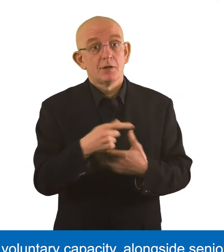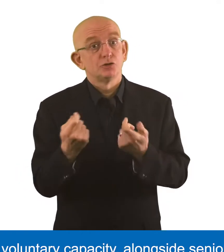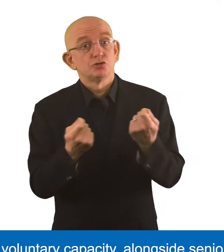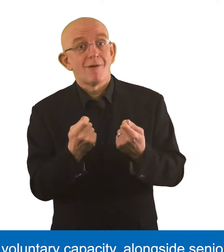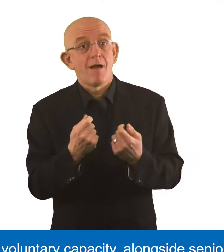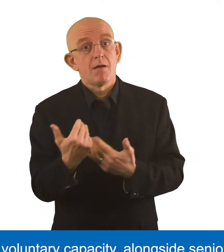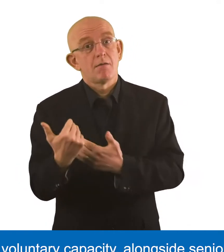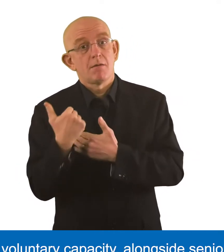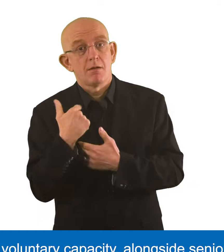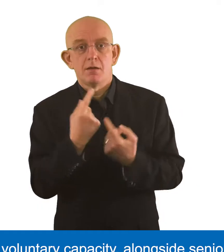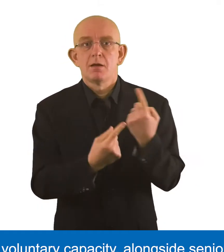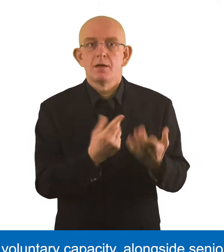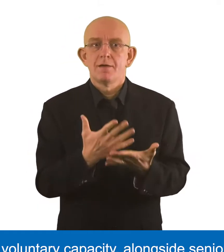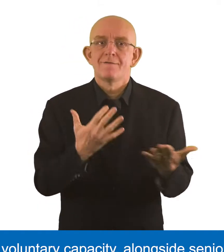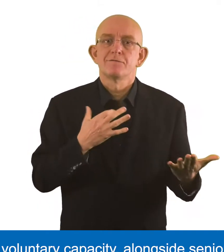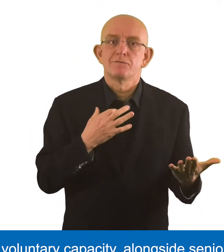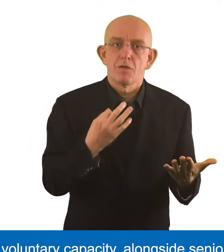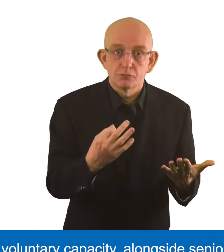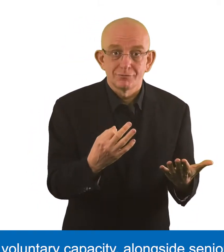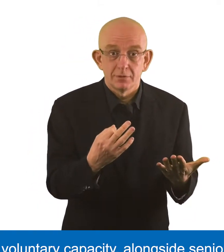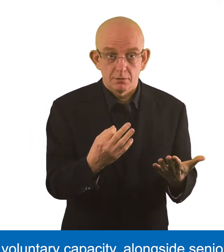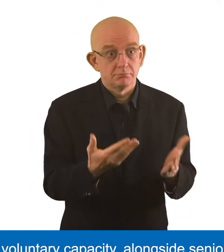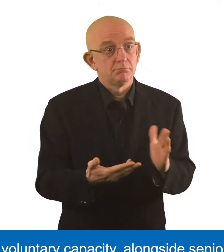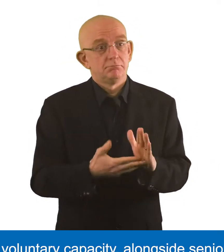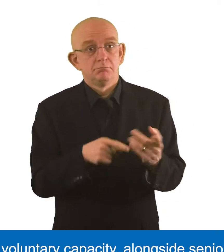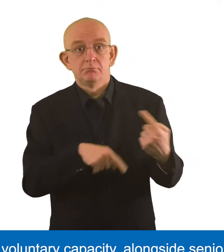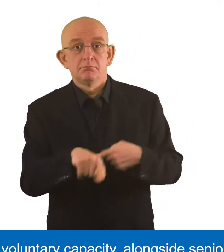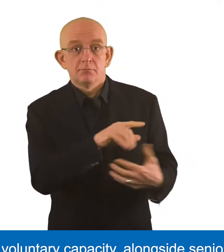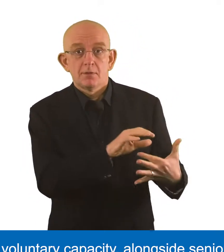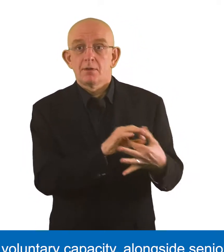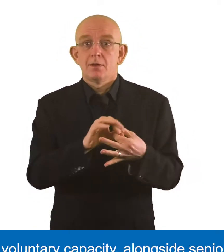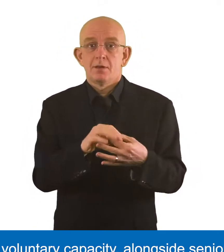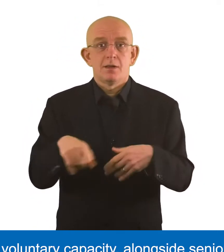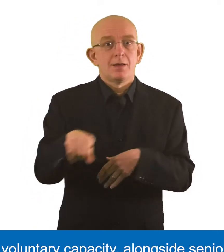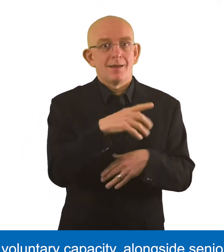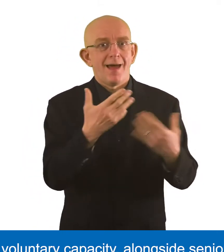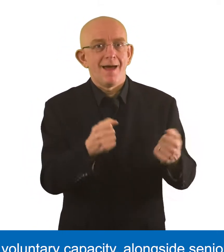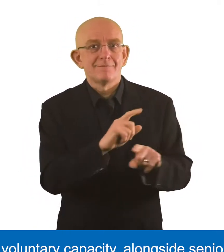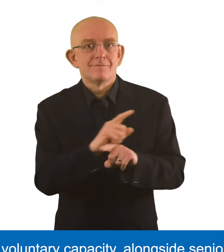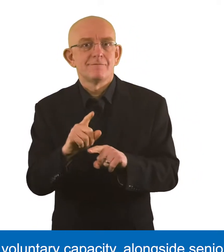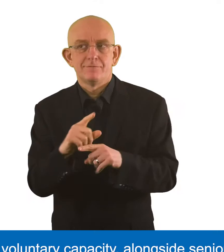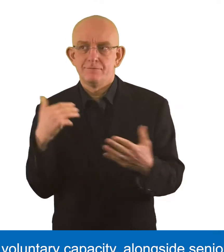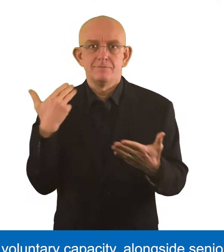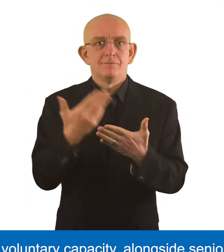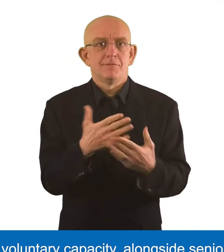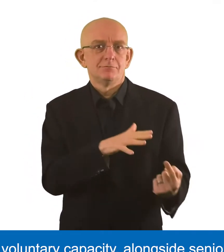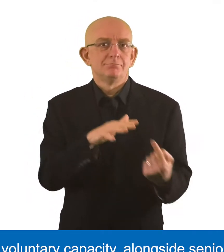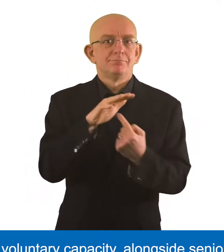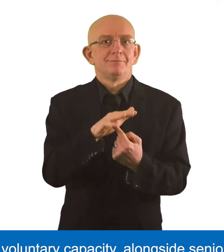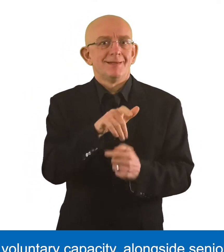They will work in a voluntary capacity, alongside senior civil servants and me, to help make a difference for disabled